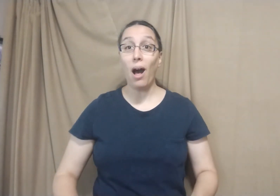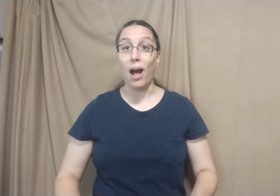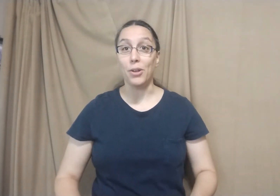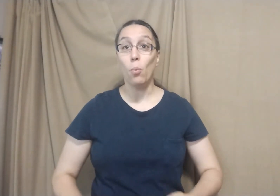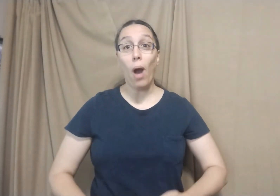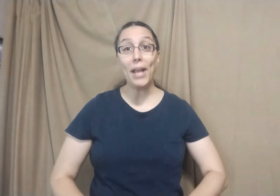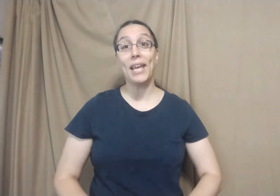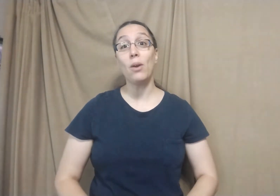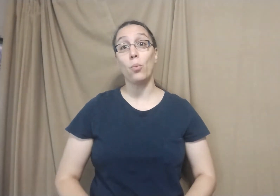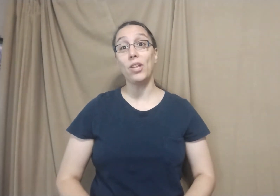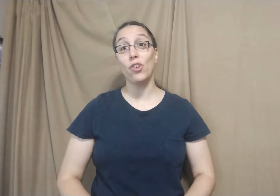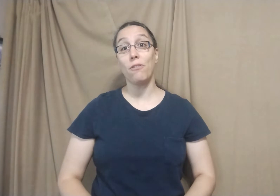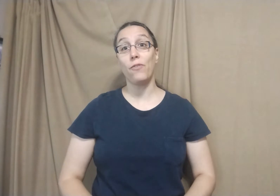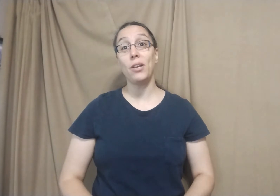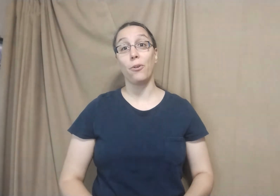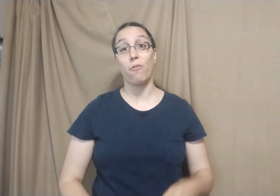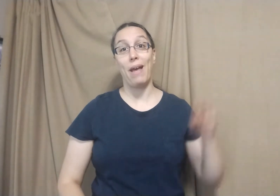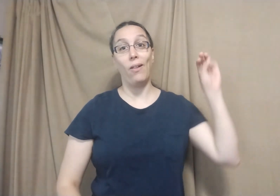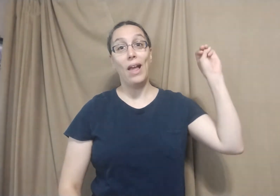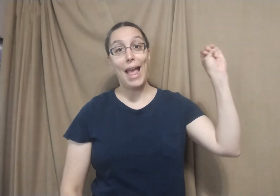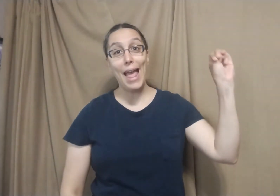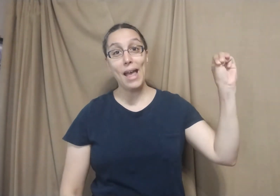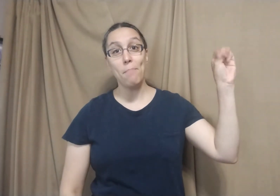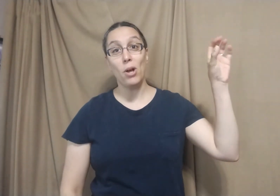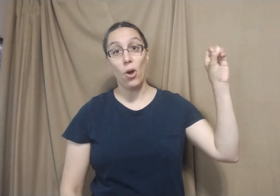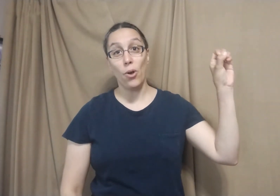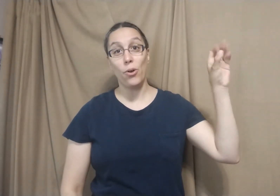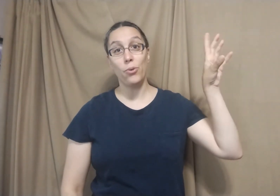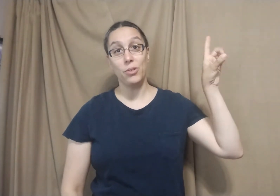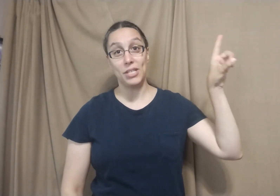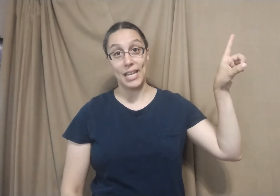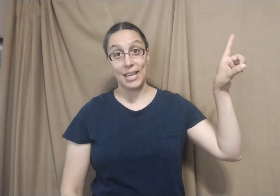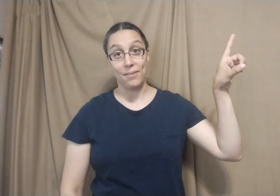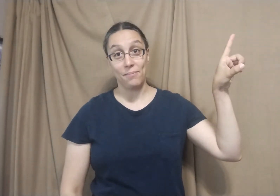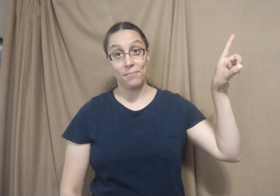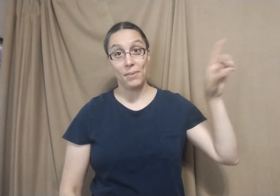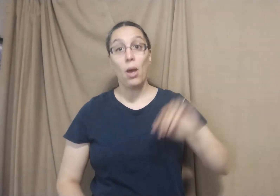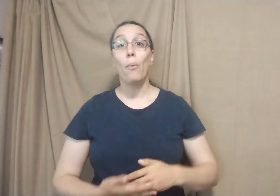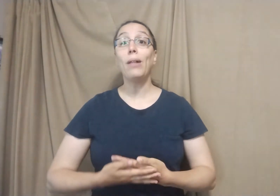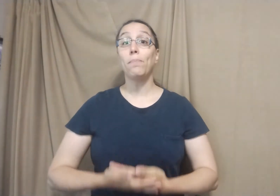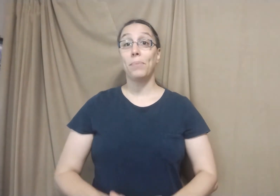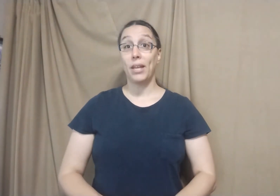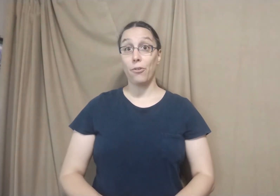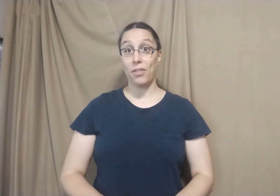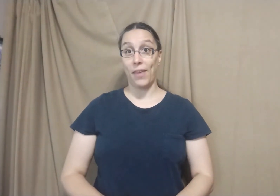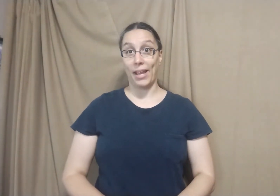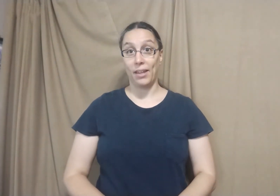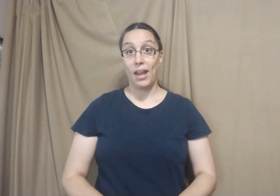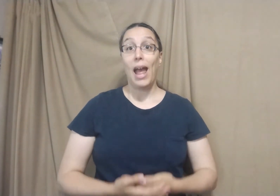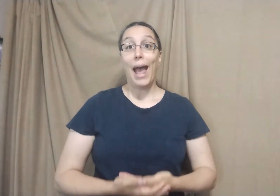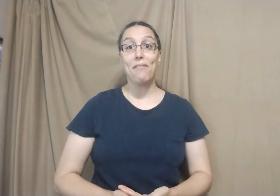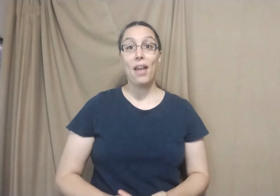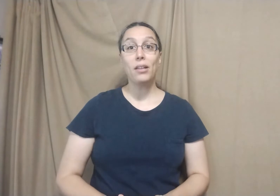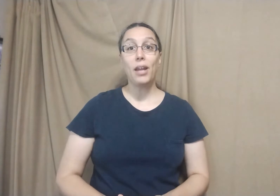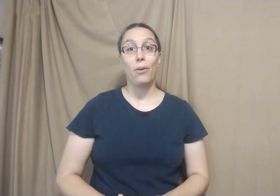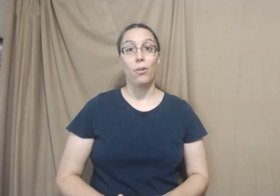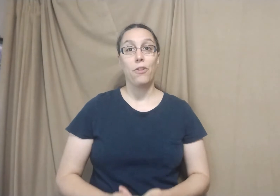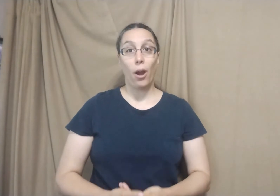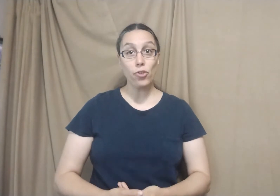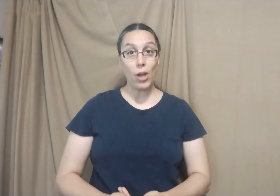mod. Why can't we just fingerspell M-O-D? Well, here's the thing. As Silent Heralds, our job